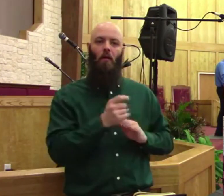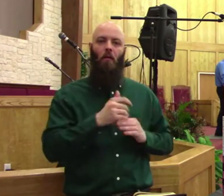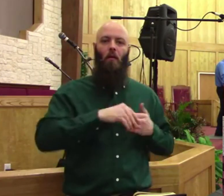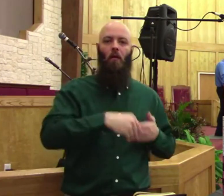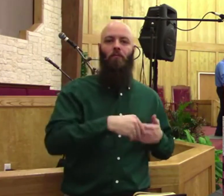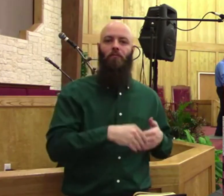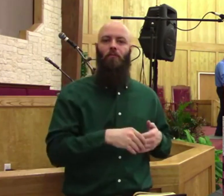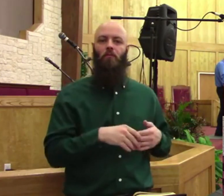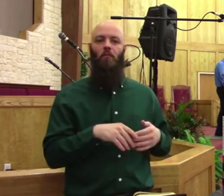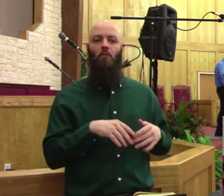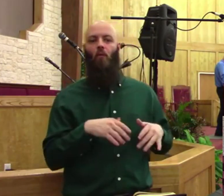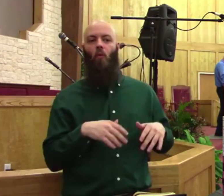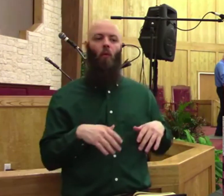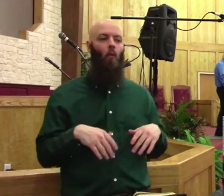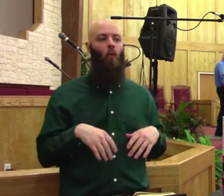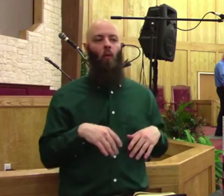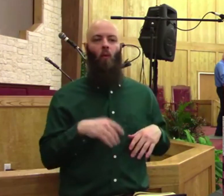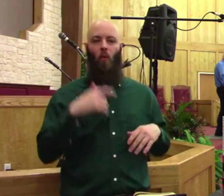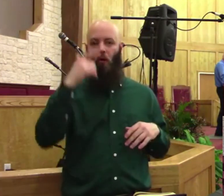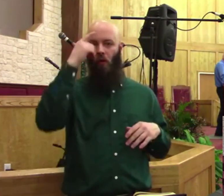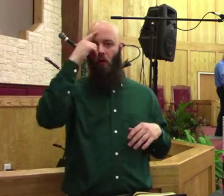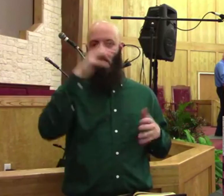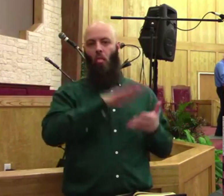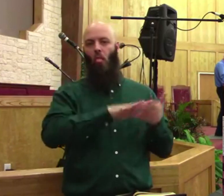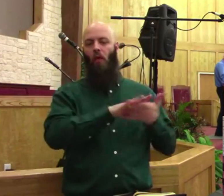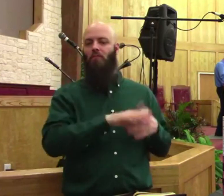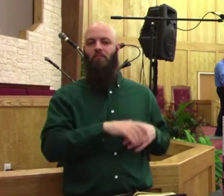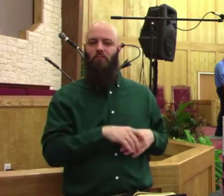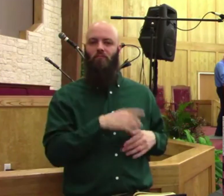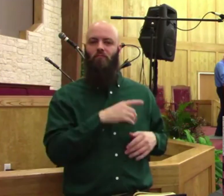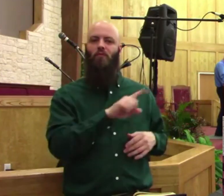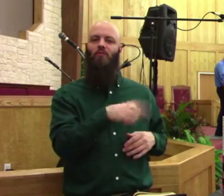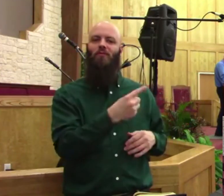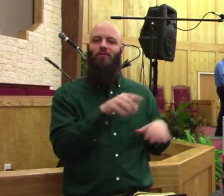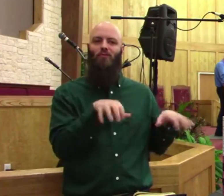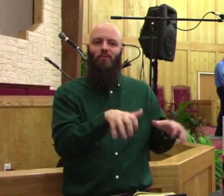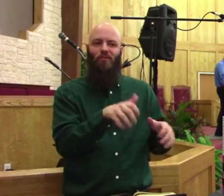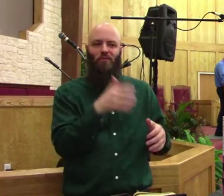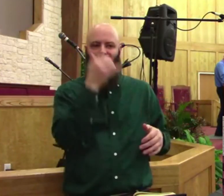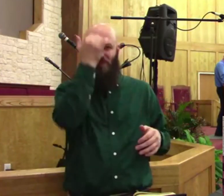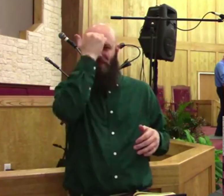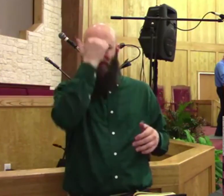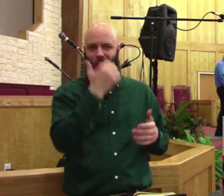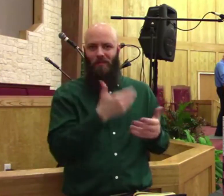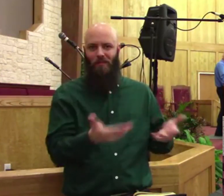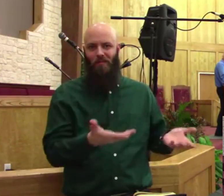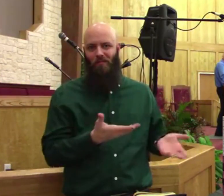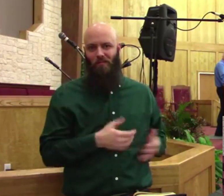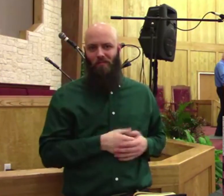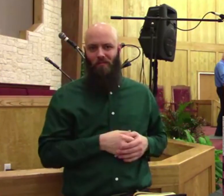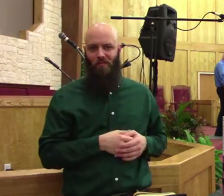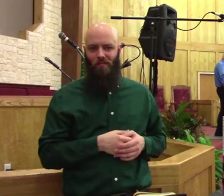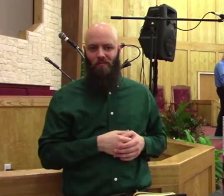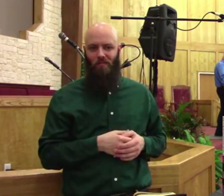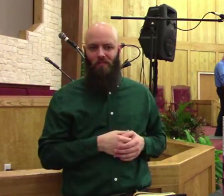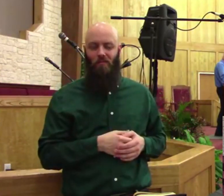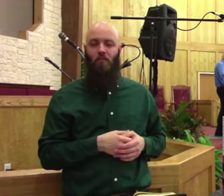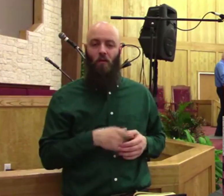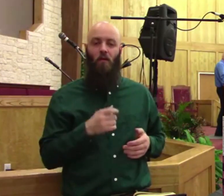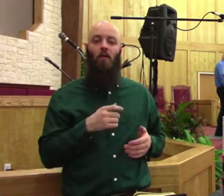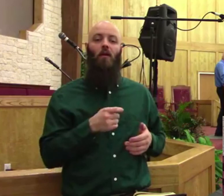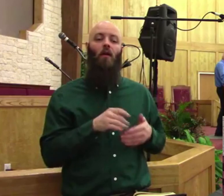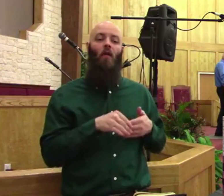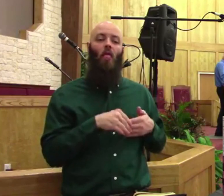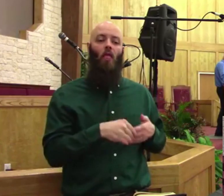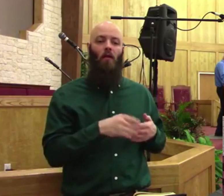to the point to where they couldn't think straight and they just were doing stupid stuff. Well, you get a little bit loose